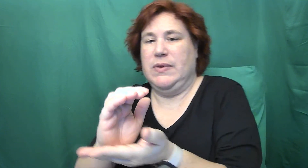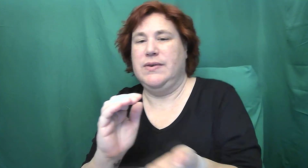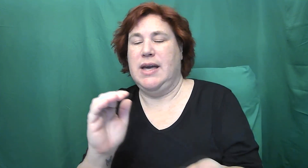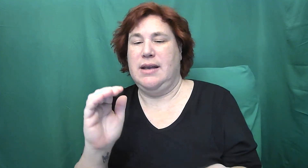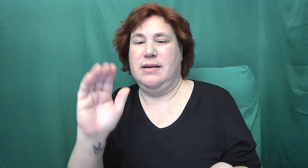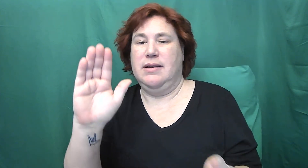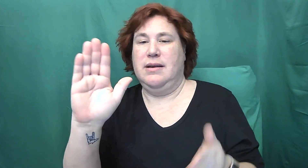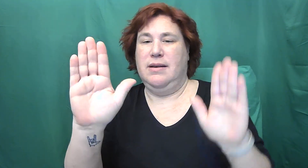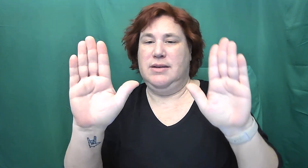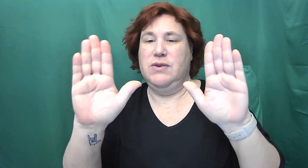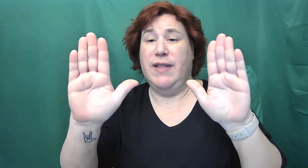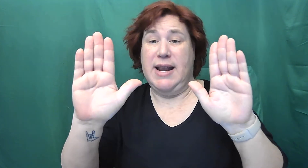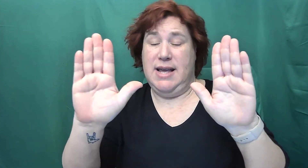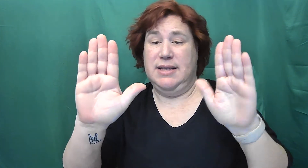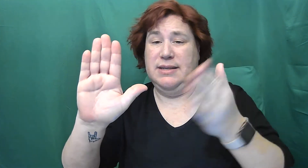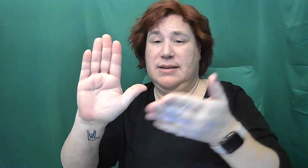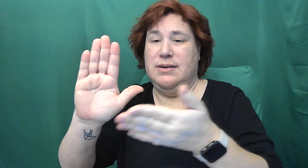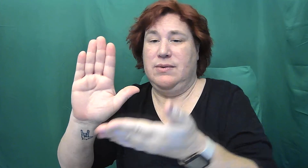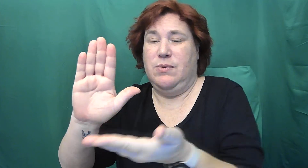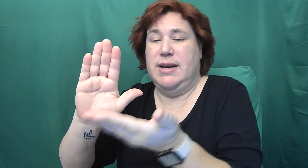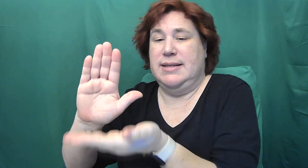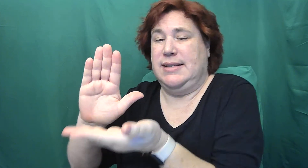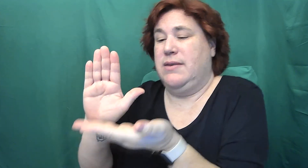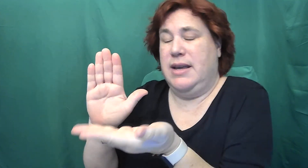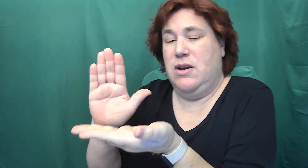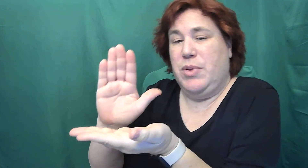again, two flat hands. One is down like your plate.